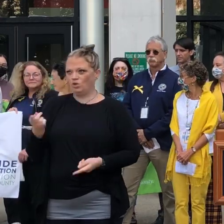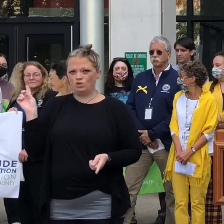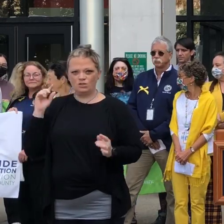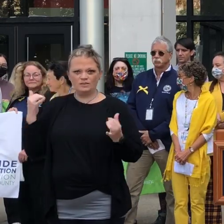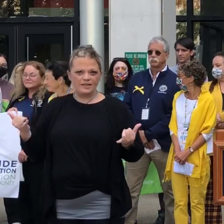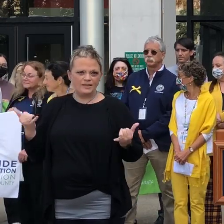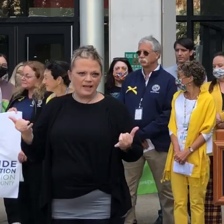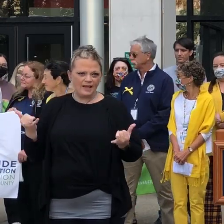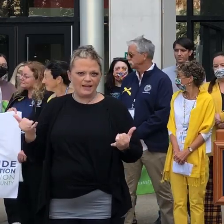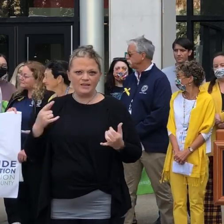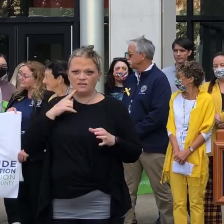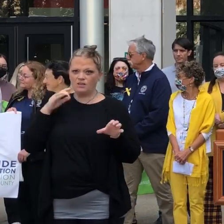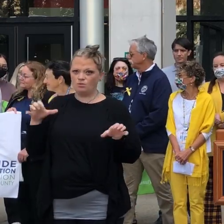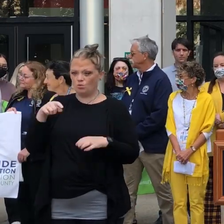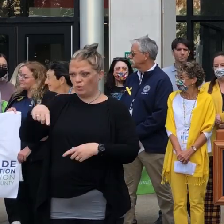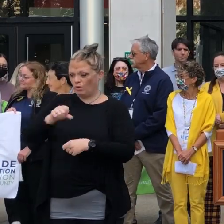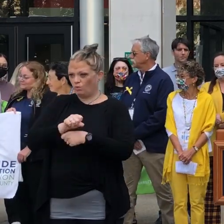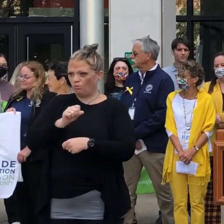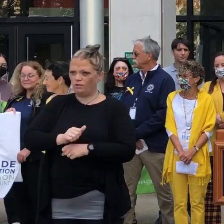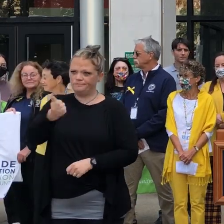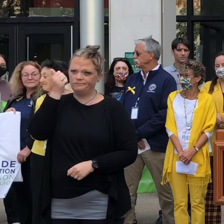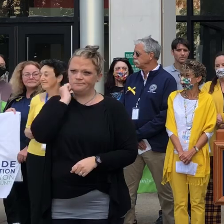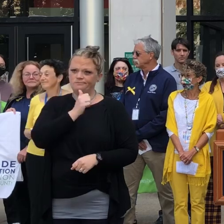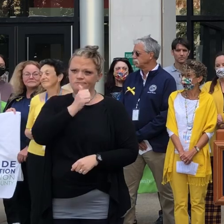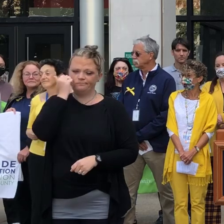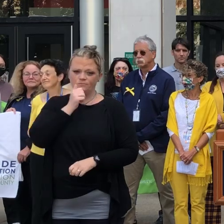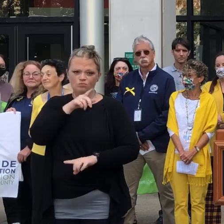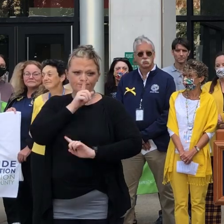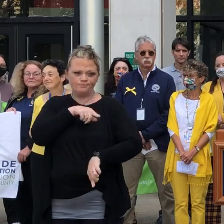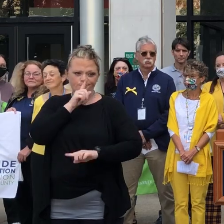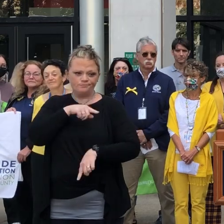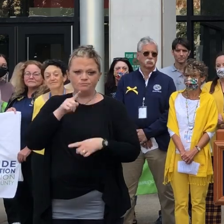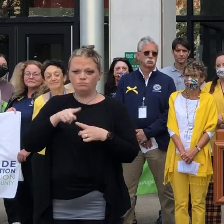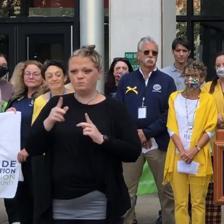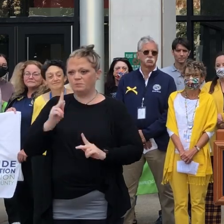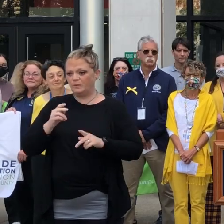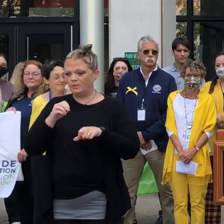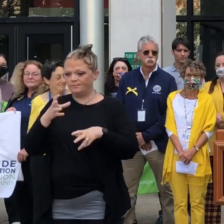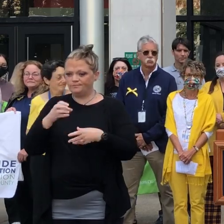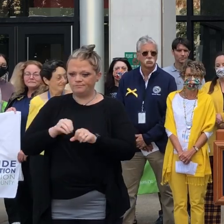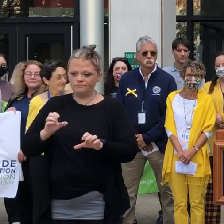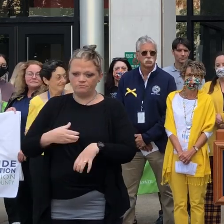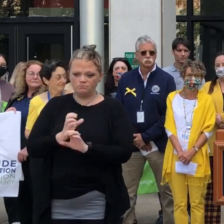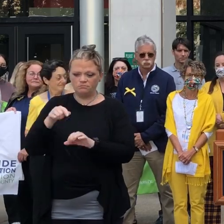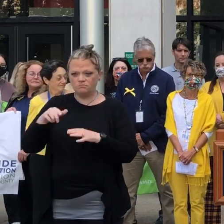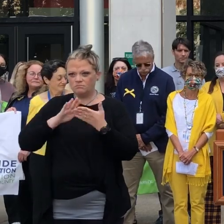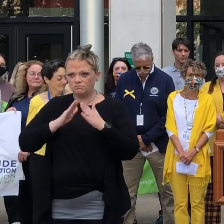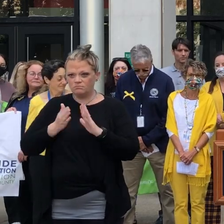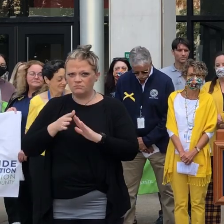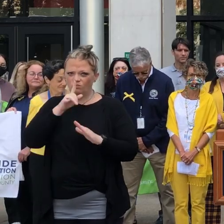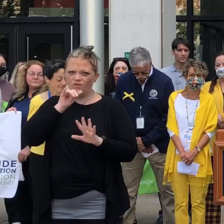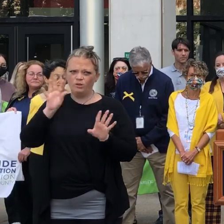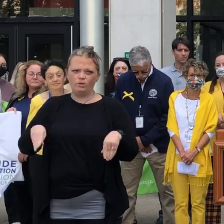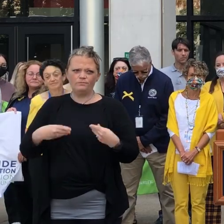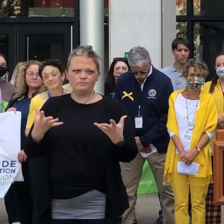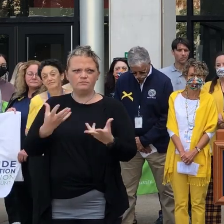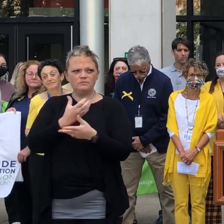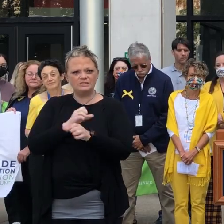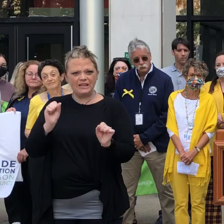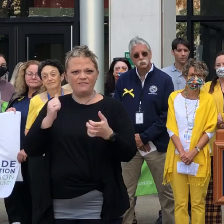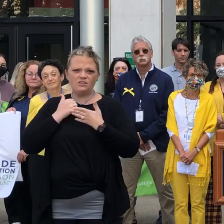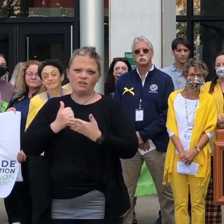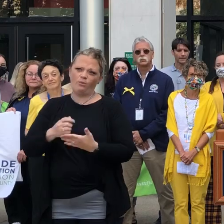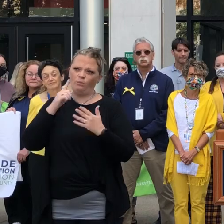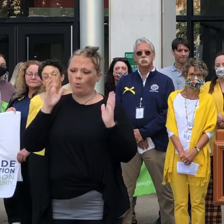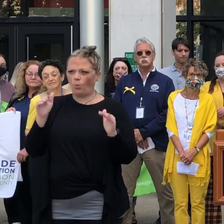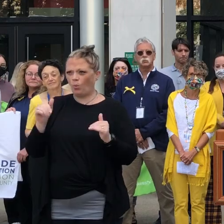today who are doing this work each and every day, responding to those in crisis in our community, and really providing that safety, help, and